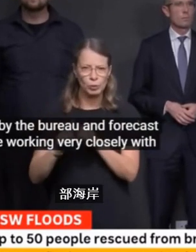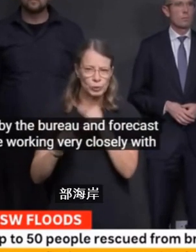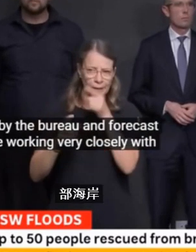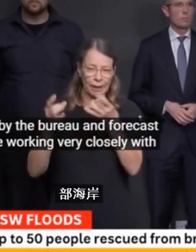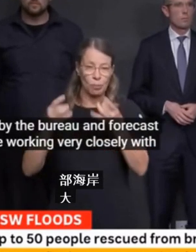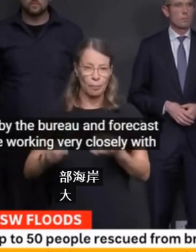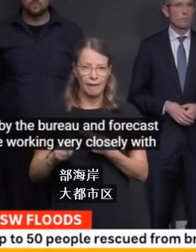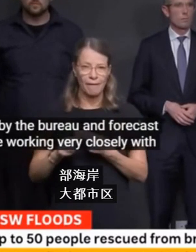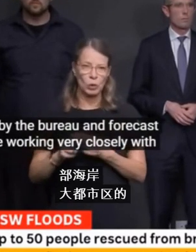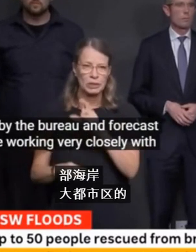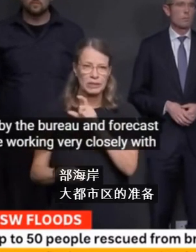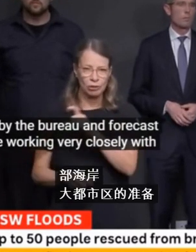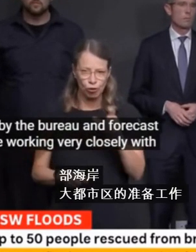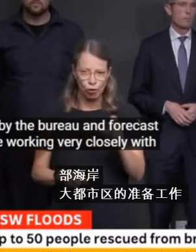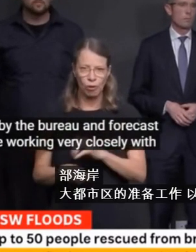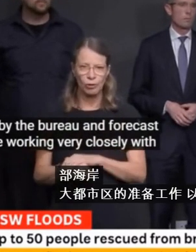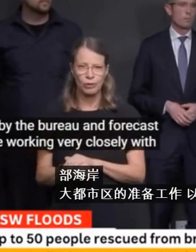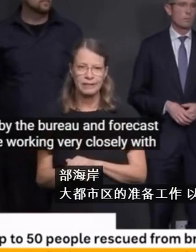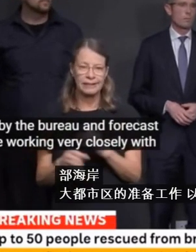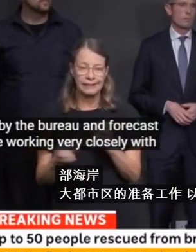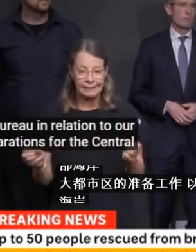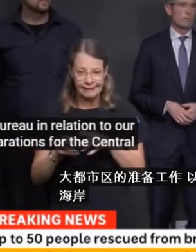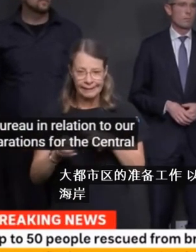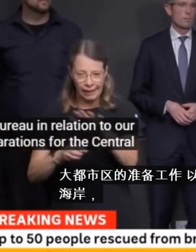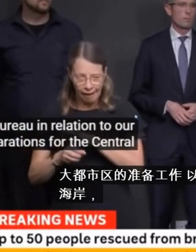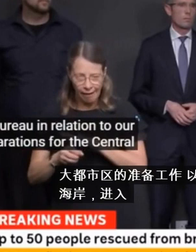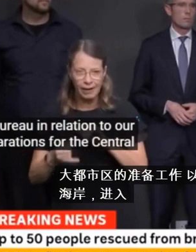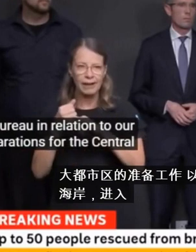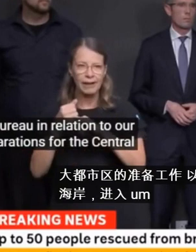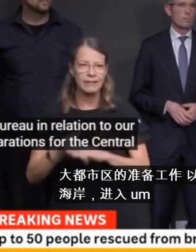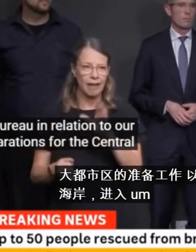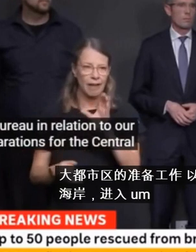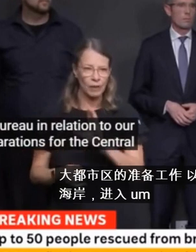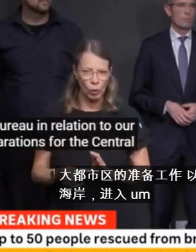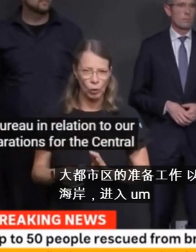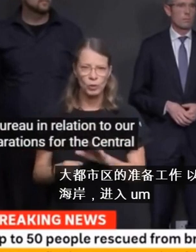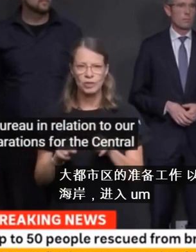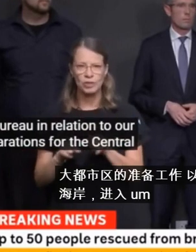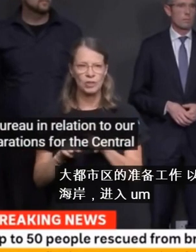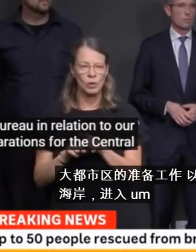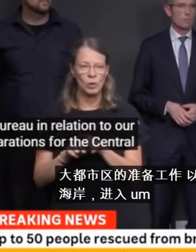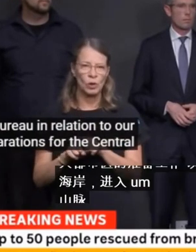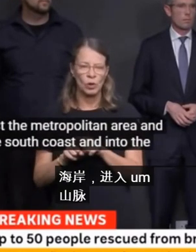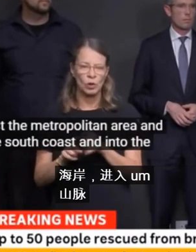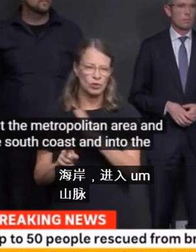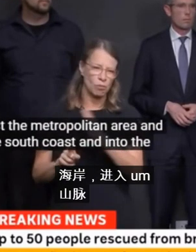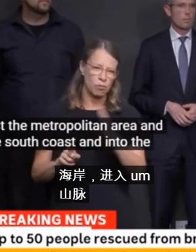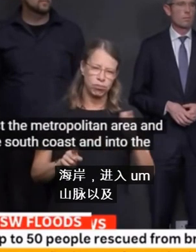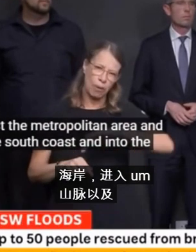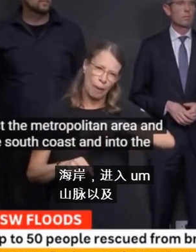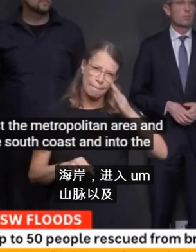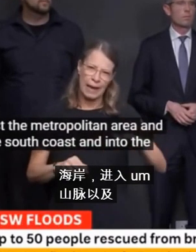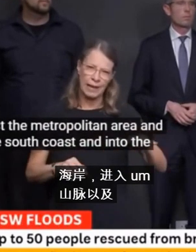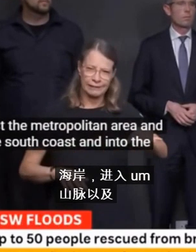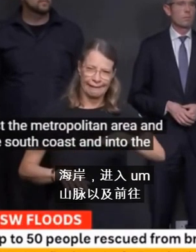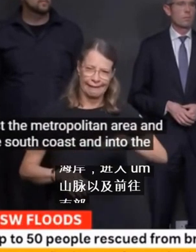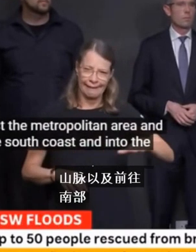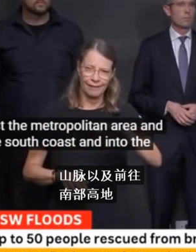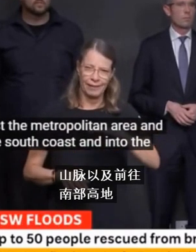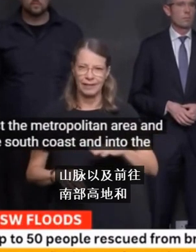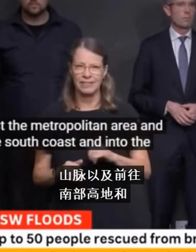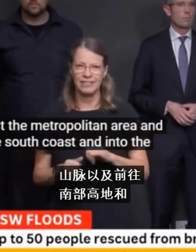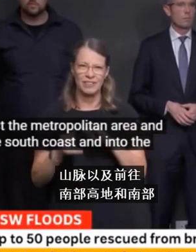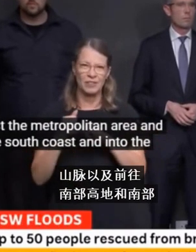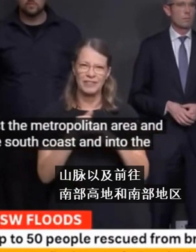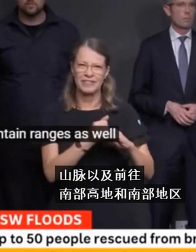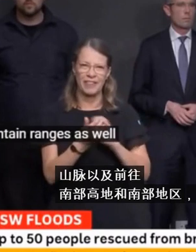Coast, the metropolitan area and the South Coast, and into the mountain ranges as well towards the